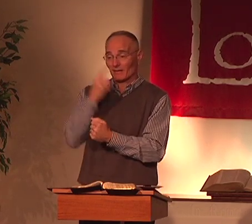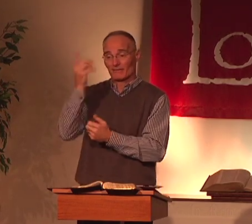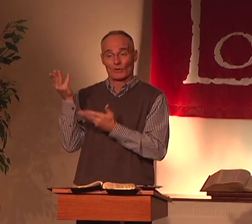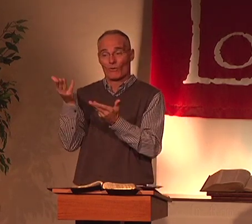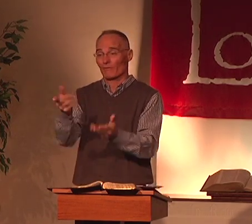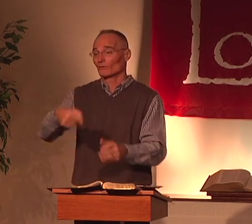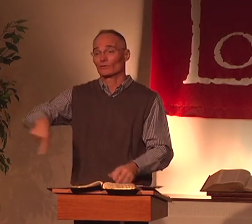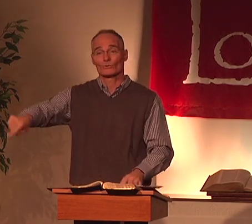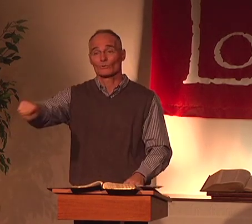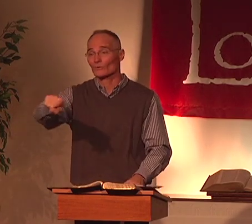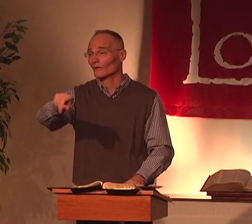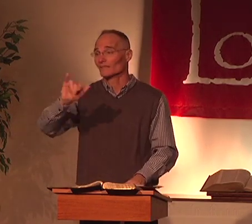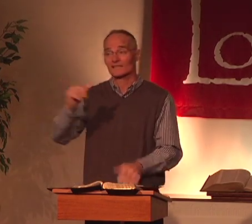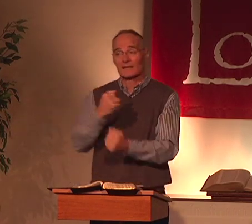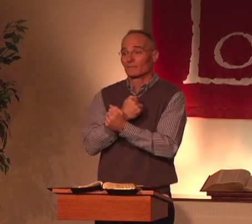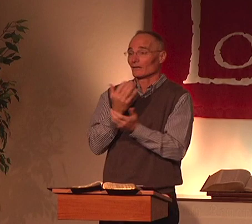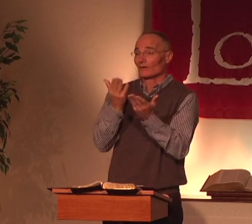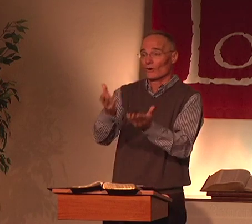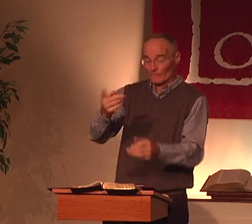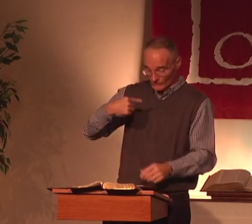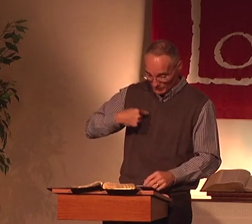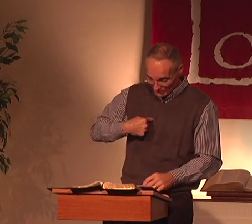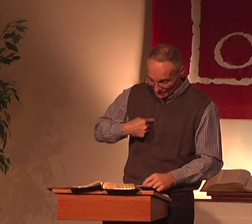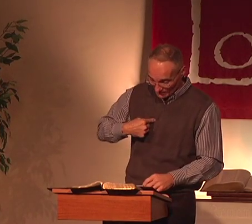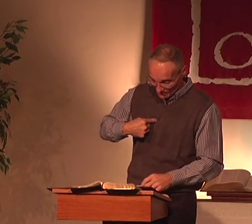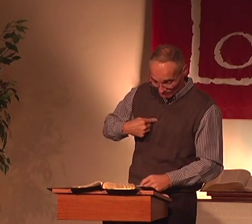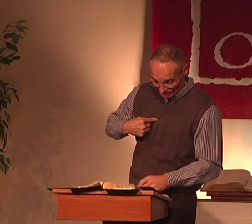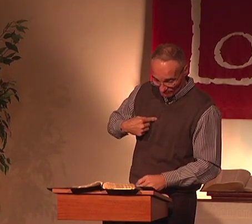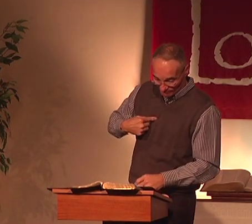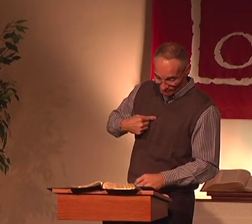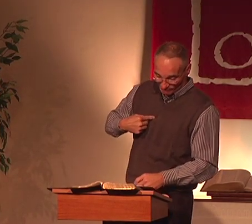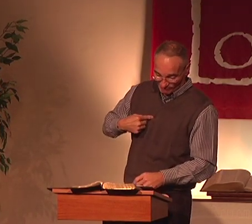The same Love That he Offers To you The same Love That's Offered To me